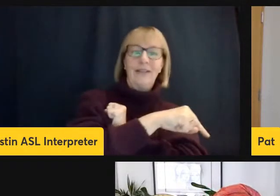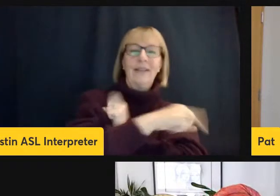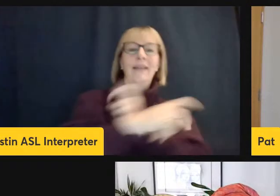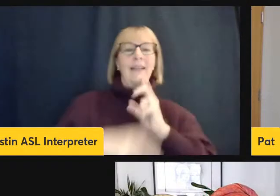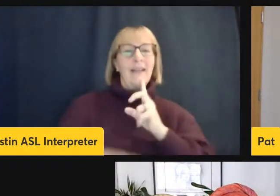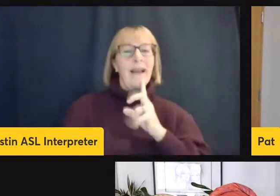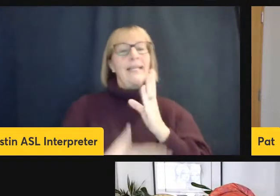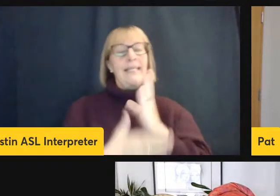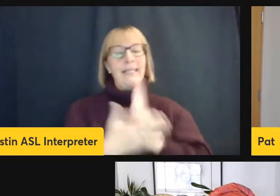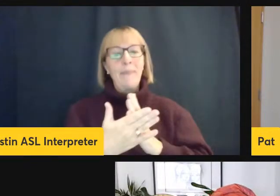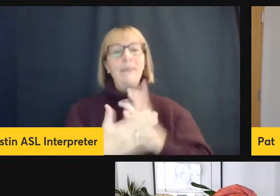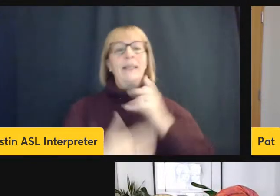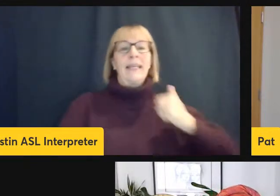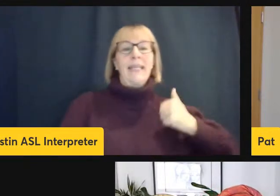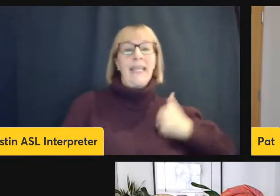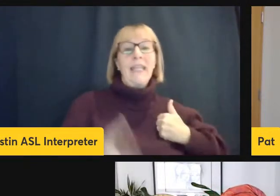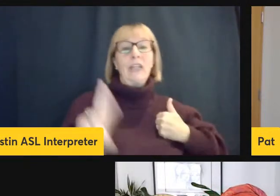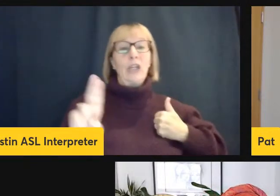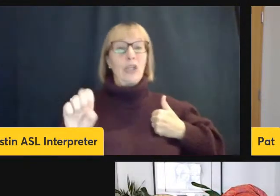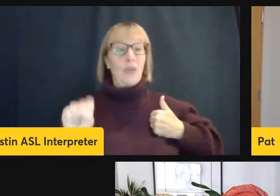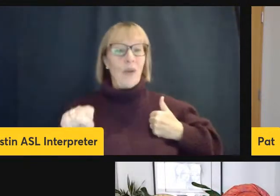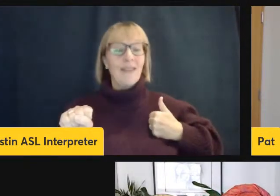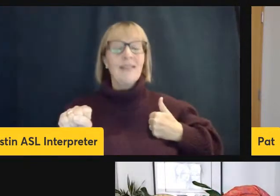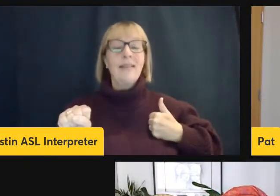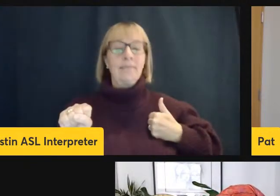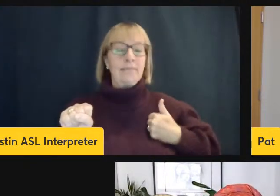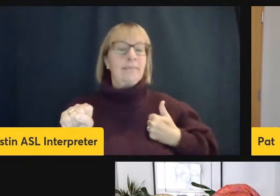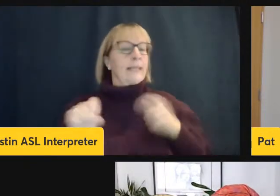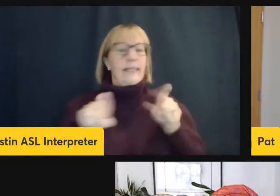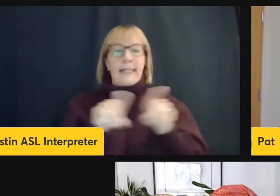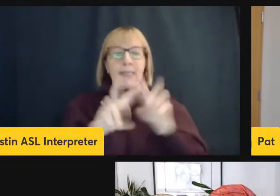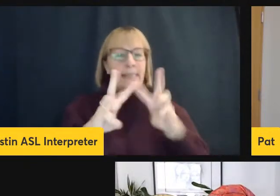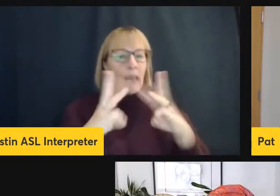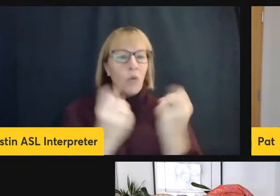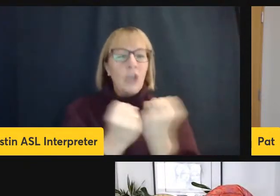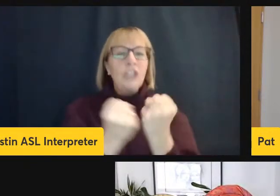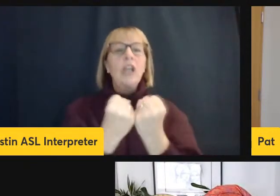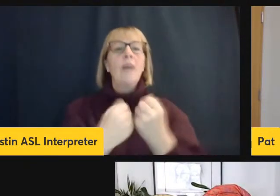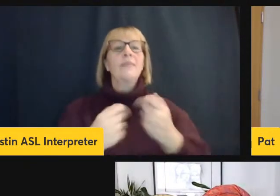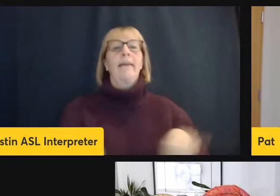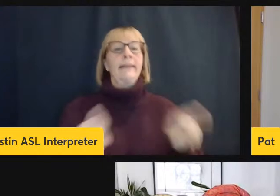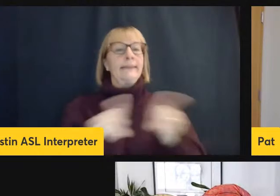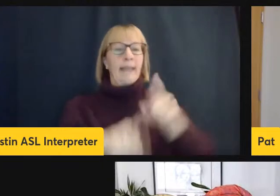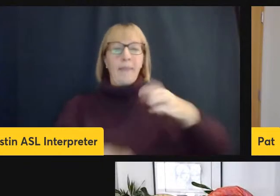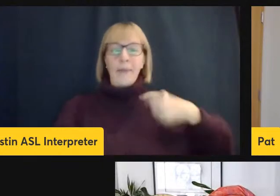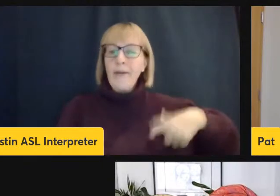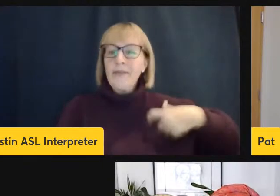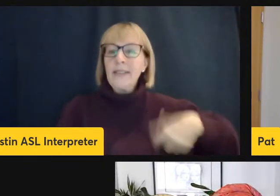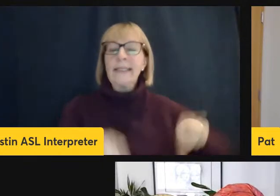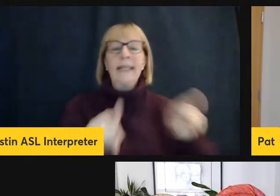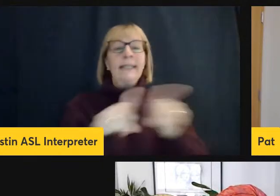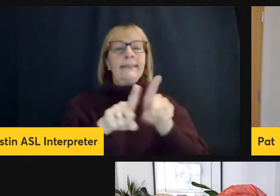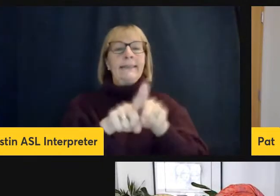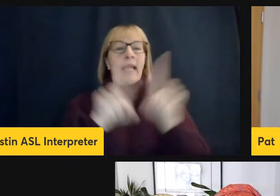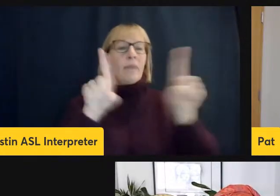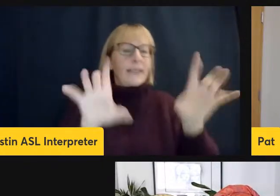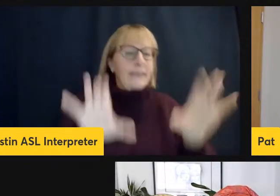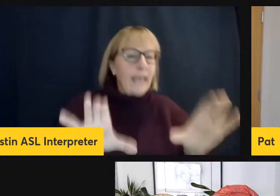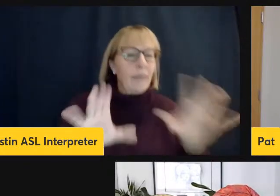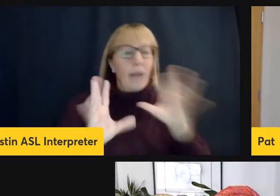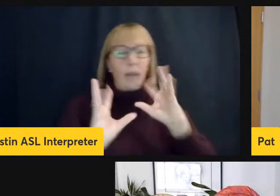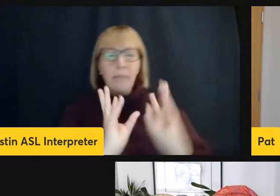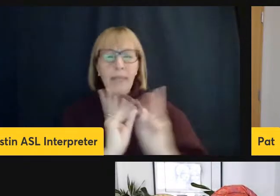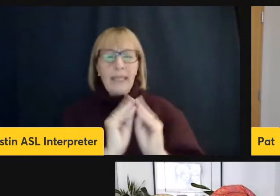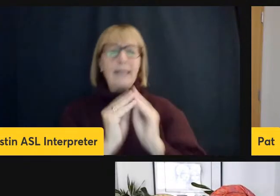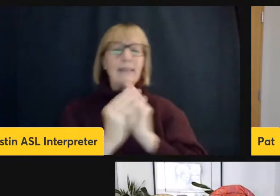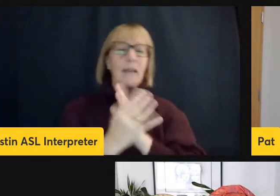and Canadian physicians, they attend the same conferences. The exams are often made and thought through in the same exam bank meetings